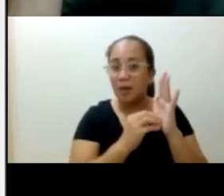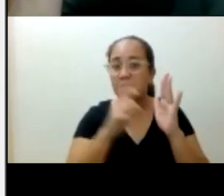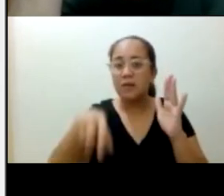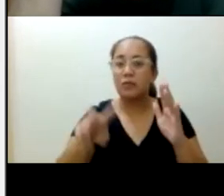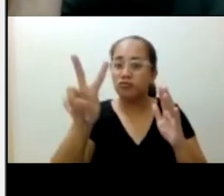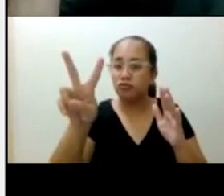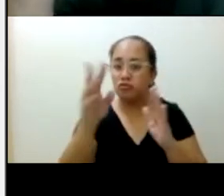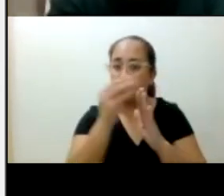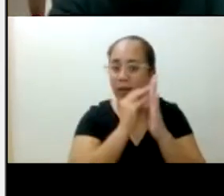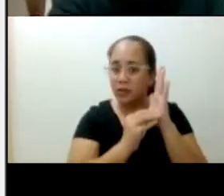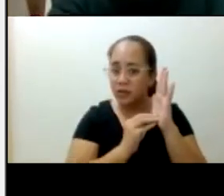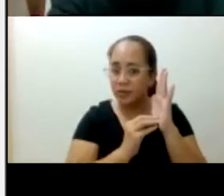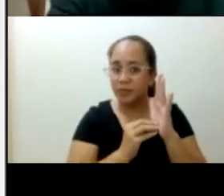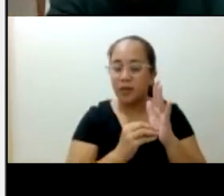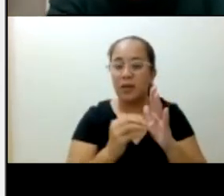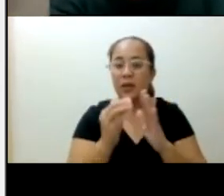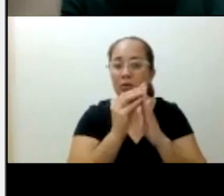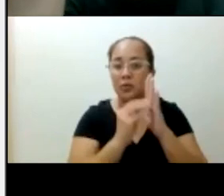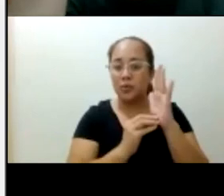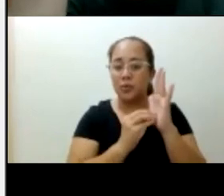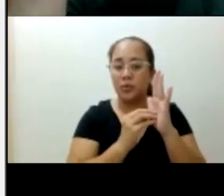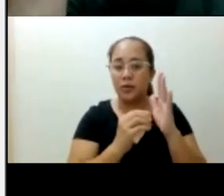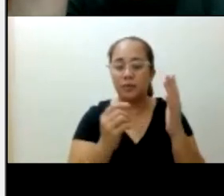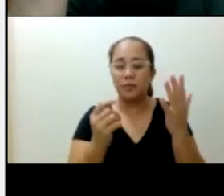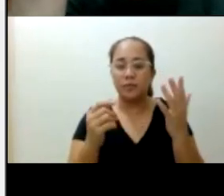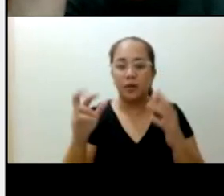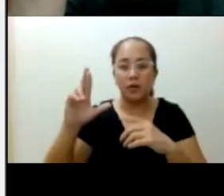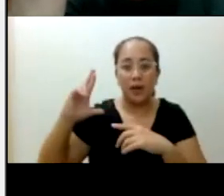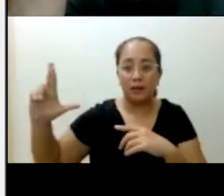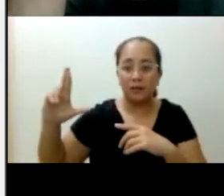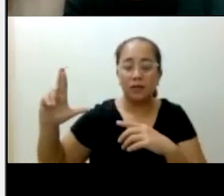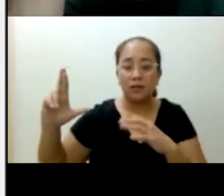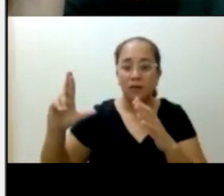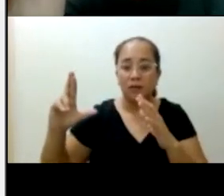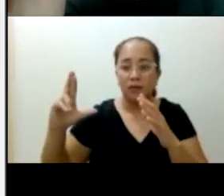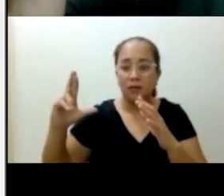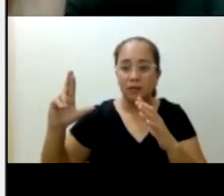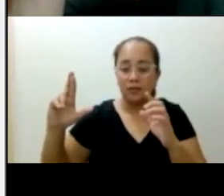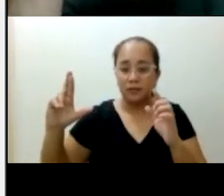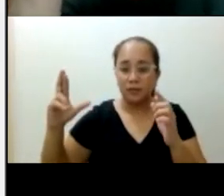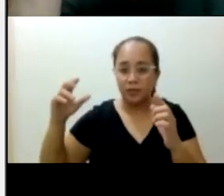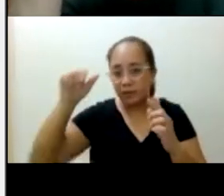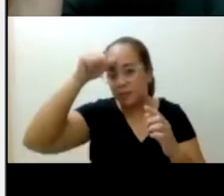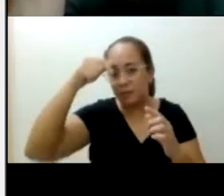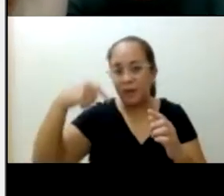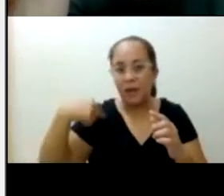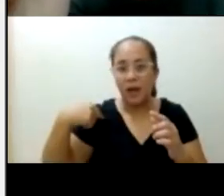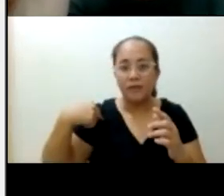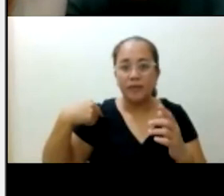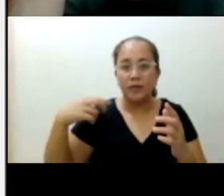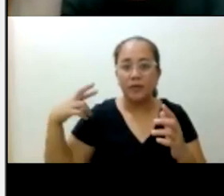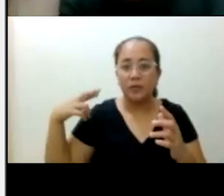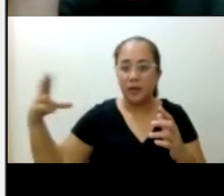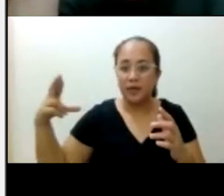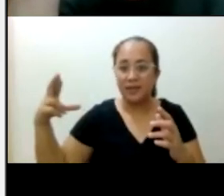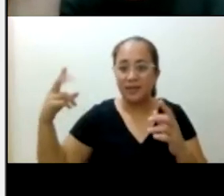The hand shape of the dominant hand, which will be your right hand. Remember, we have to convert to right-handed